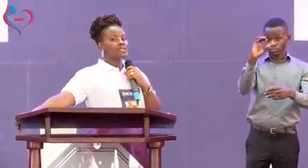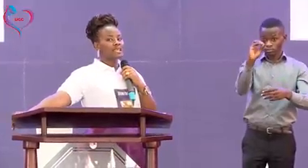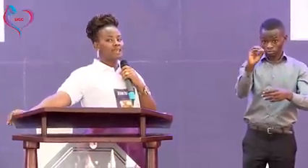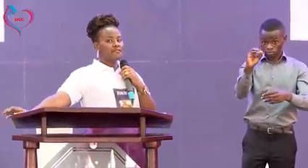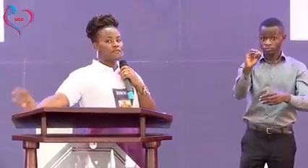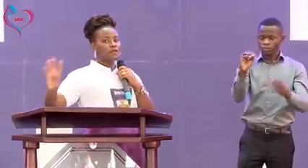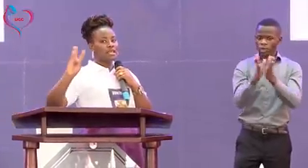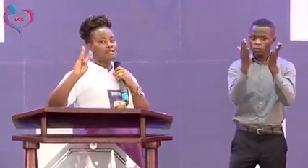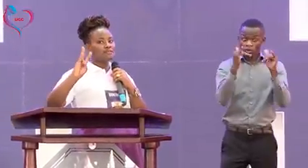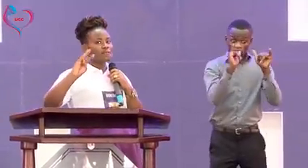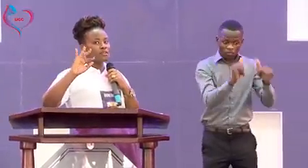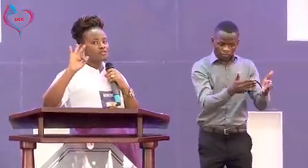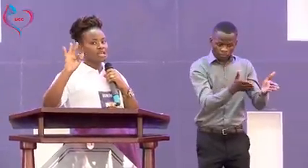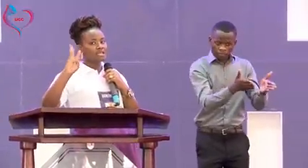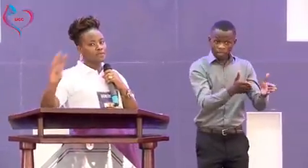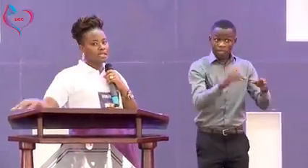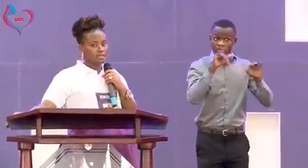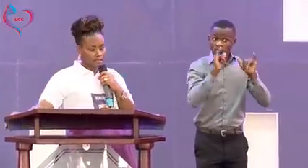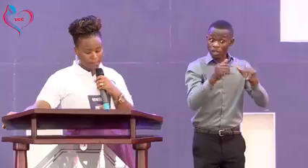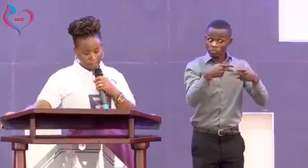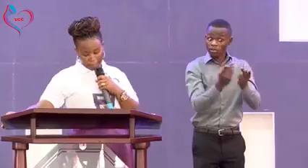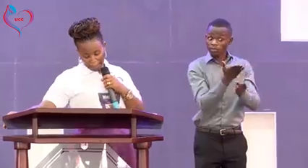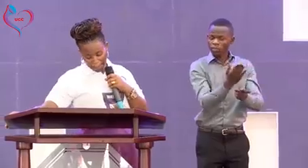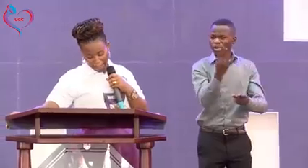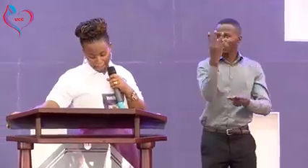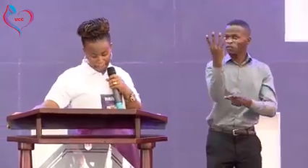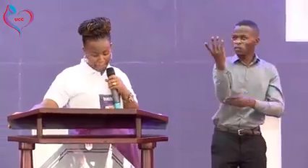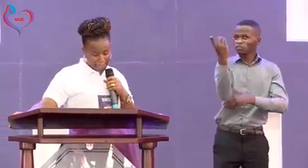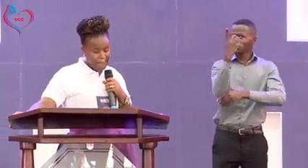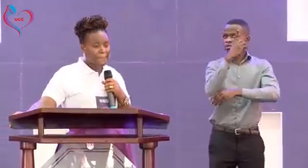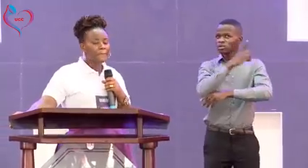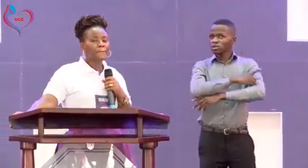And we were to stay there for 4 days, three nights, 4 days.